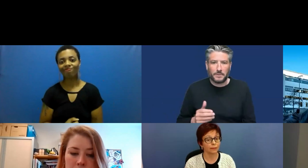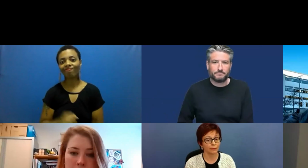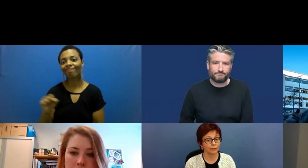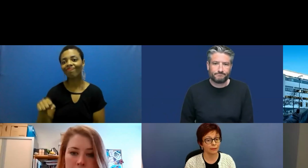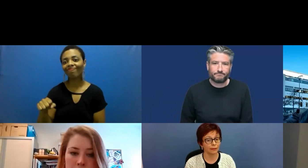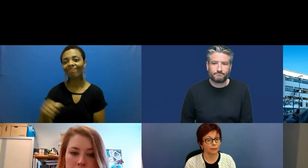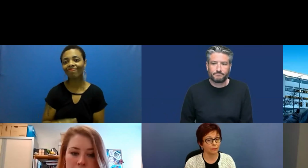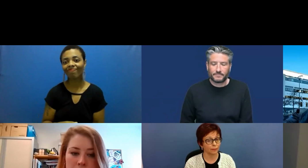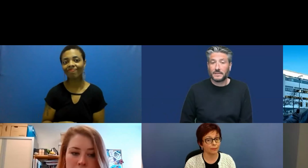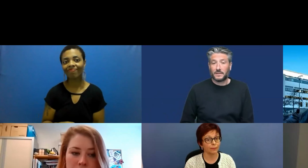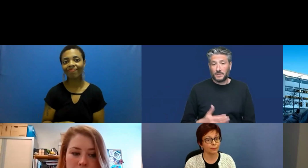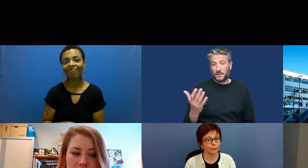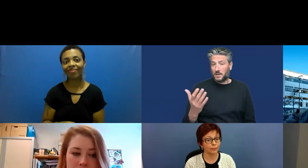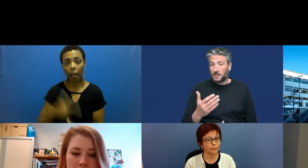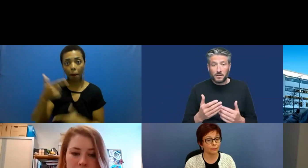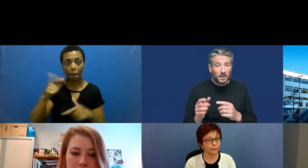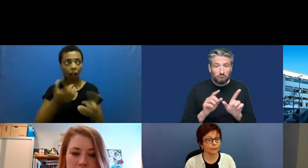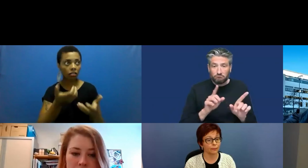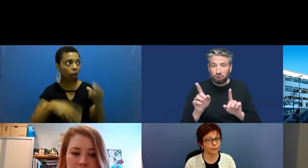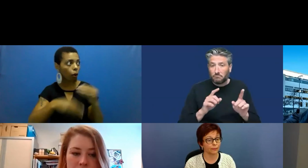Anyone more want to pitch in on that?